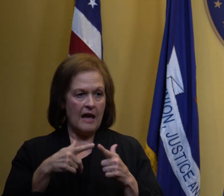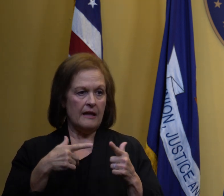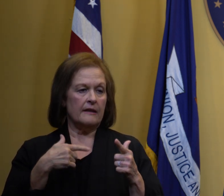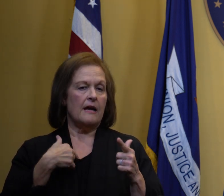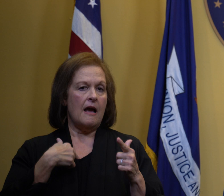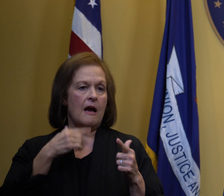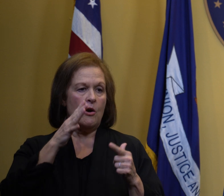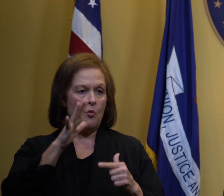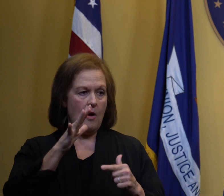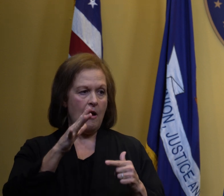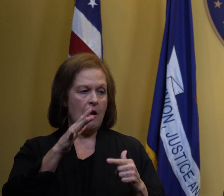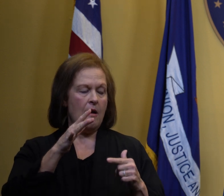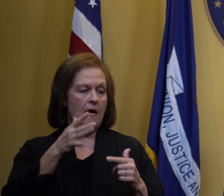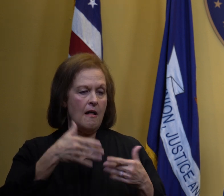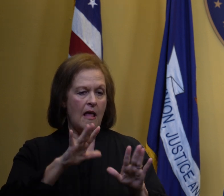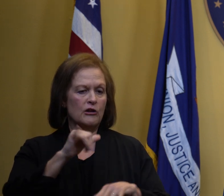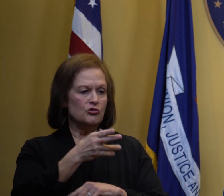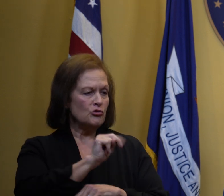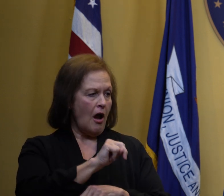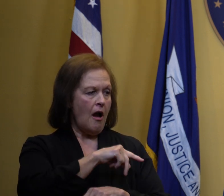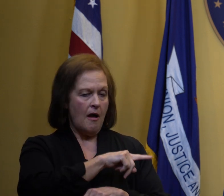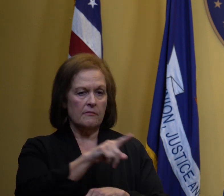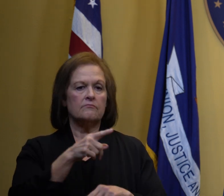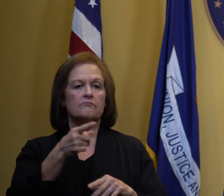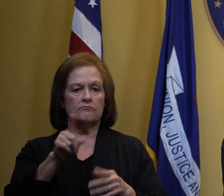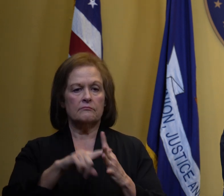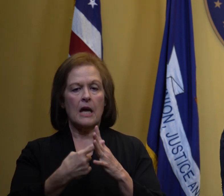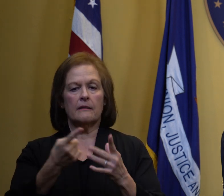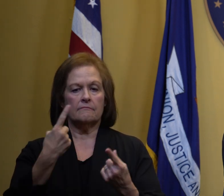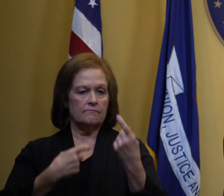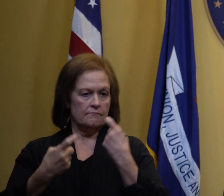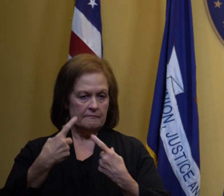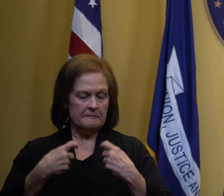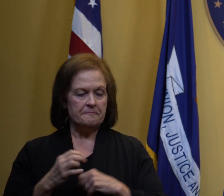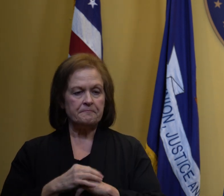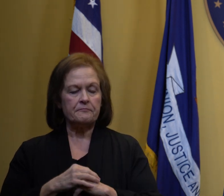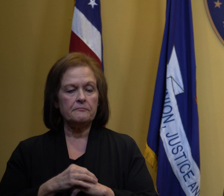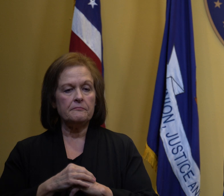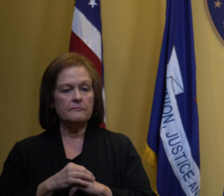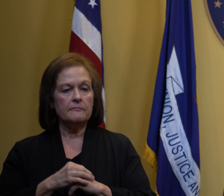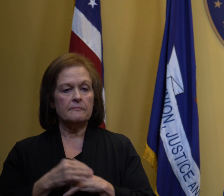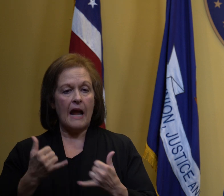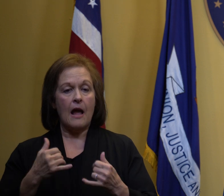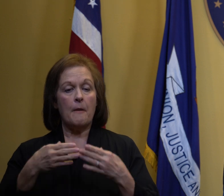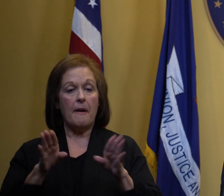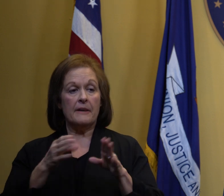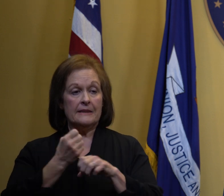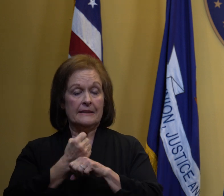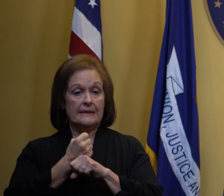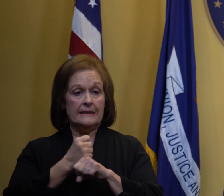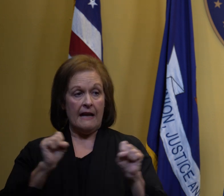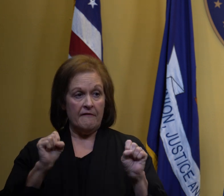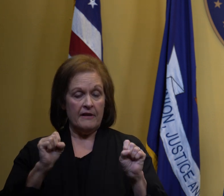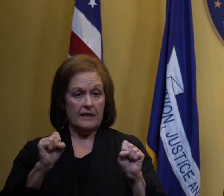and afterwards turn it over to John to move through any questions that you may have of me. But to start with public safety,